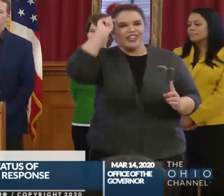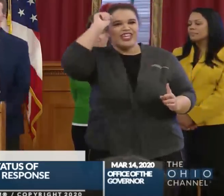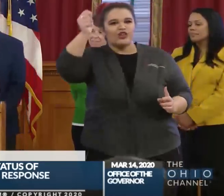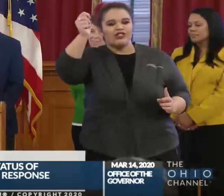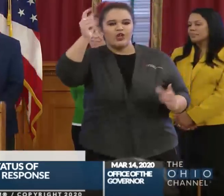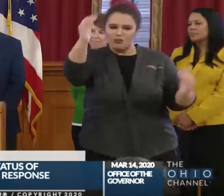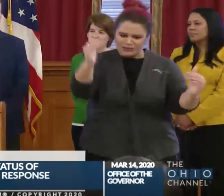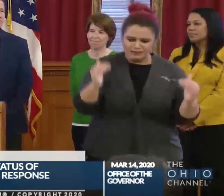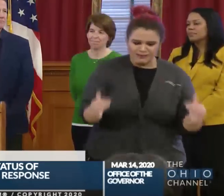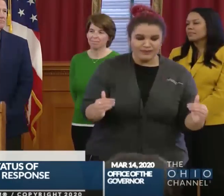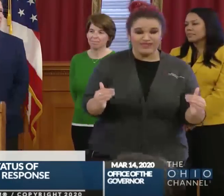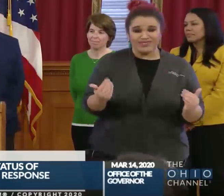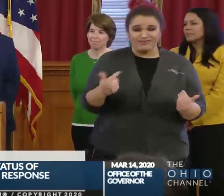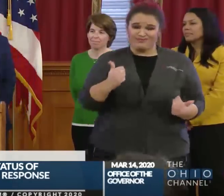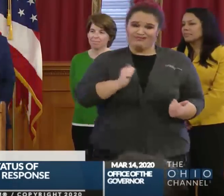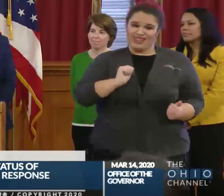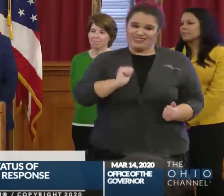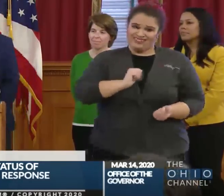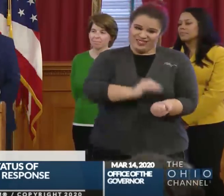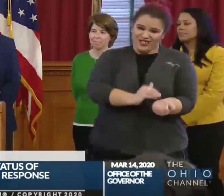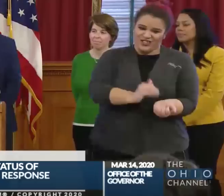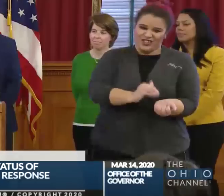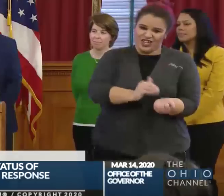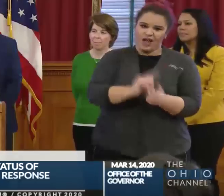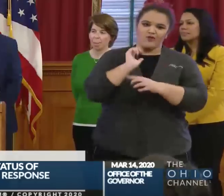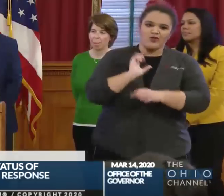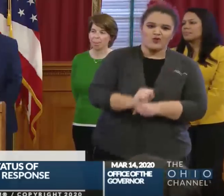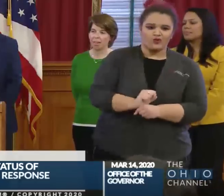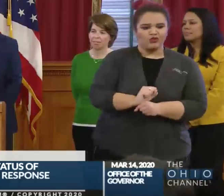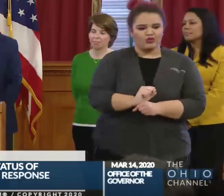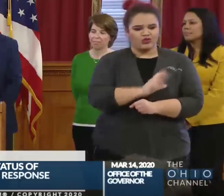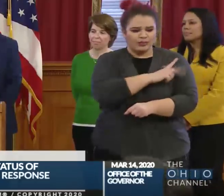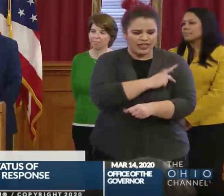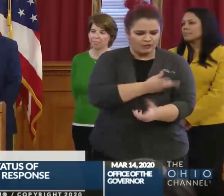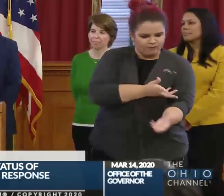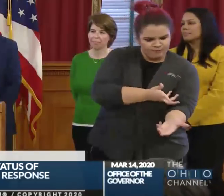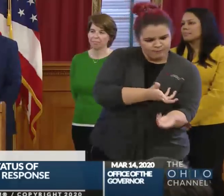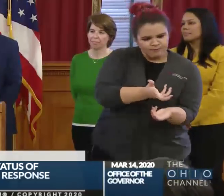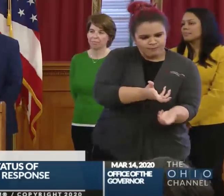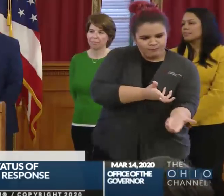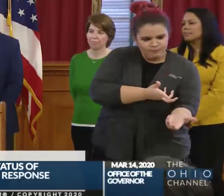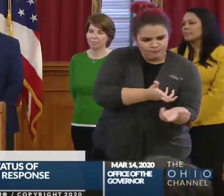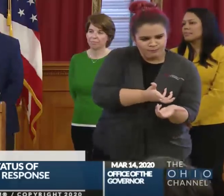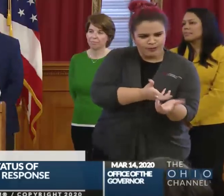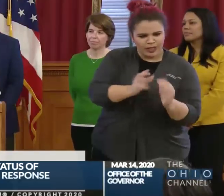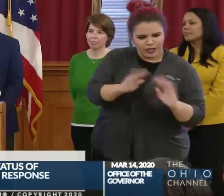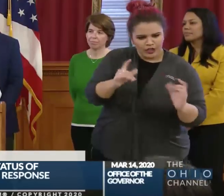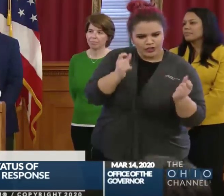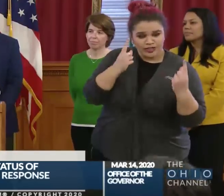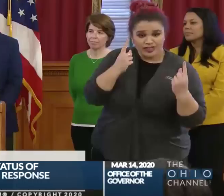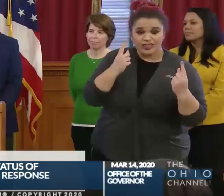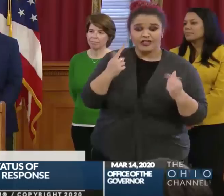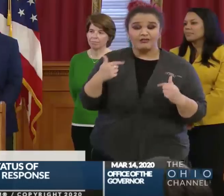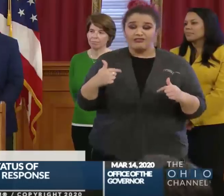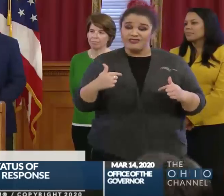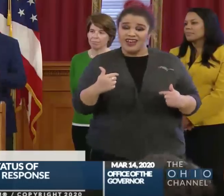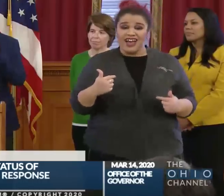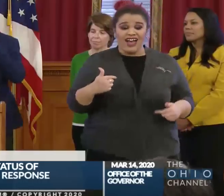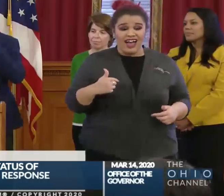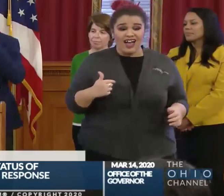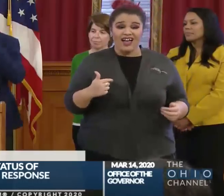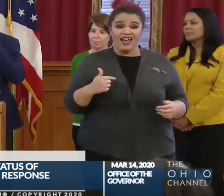important thing has been trying to break this down into something people can understand, because I'm much more worried about the folks who are reading what you're writing or